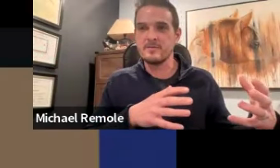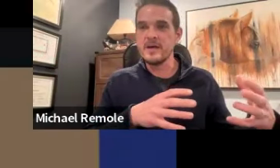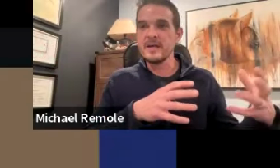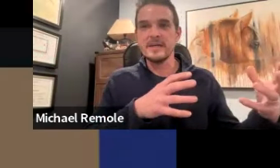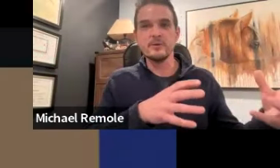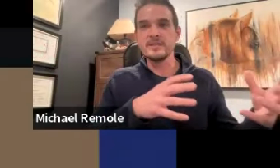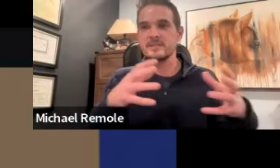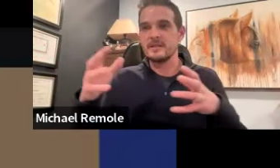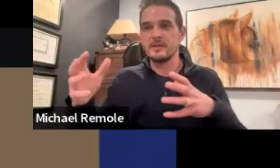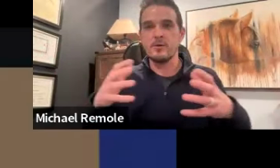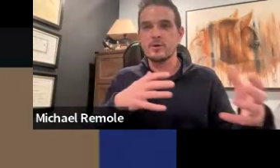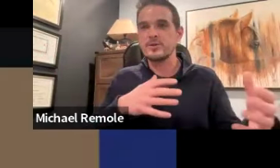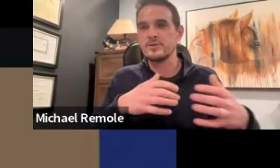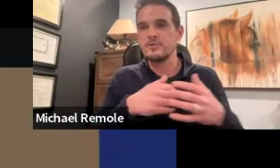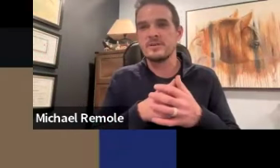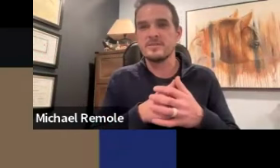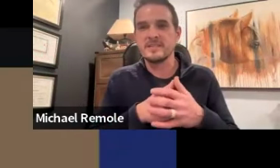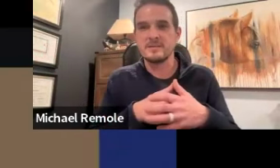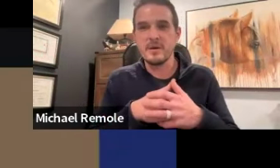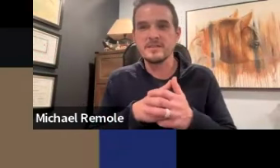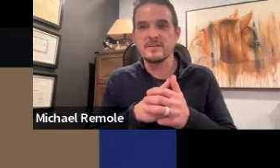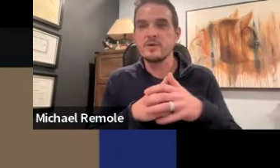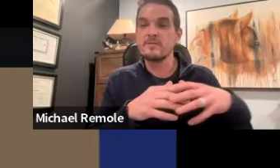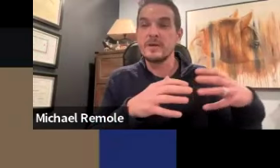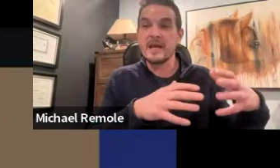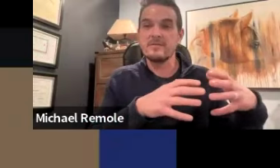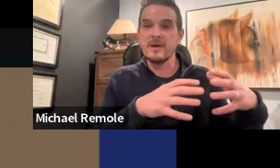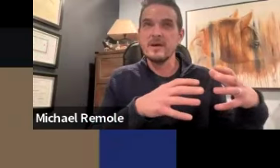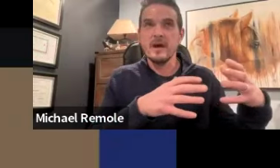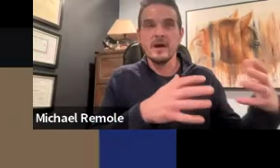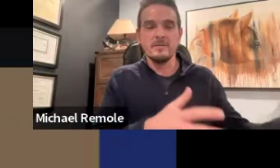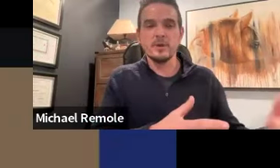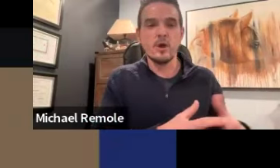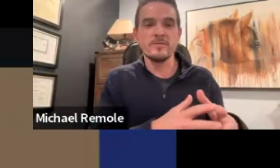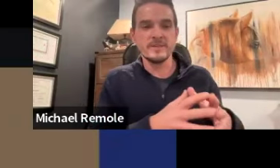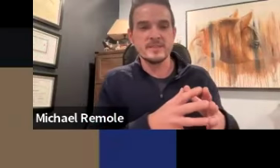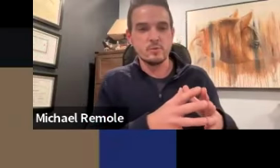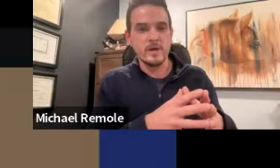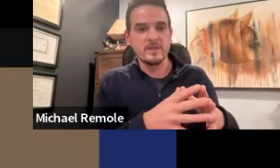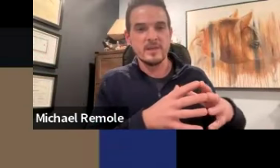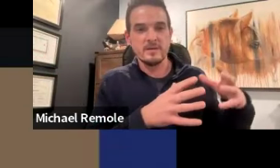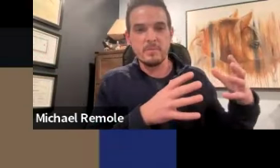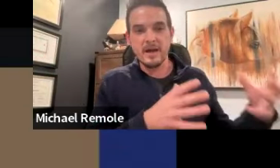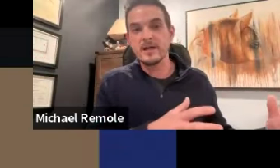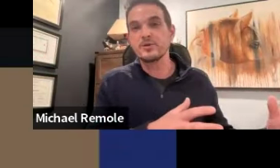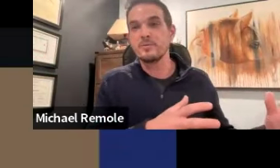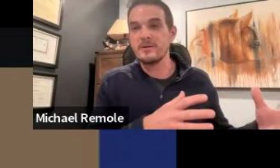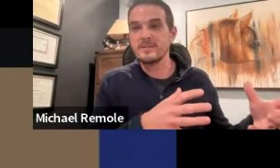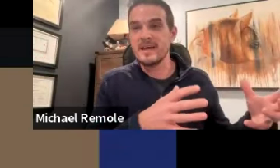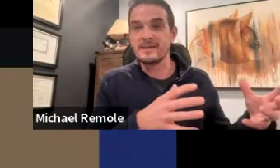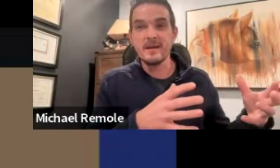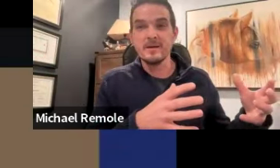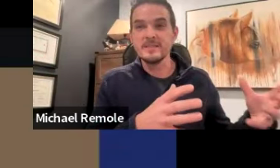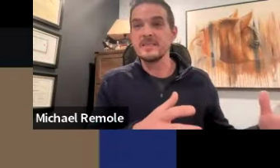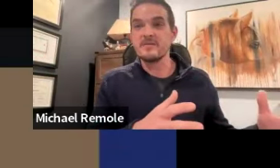because of illness, or concerns of testing positive or whatever, would have long visits with the biological